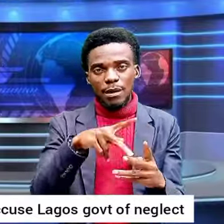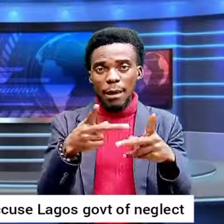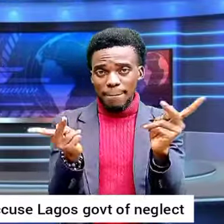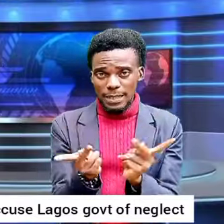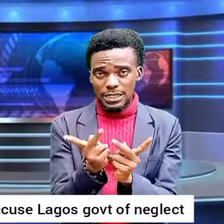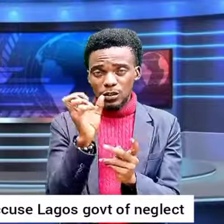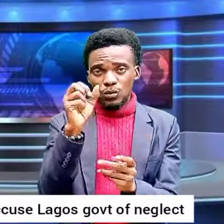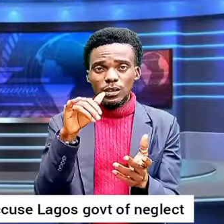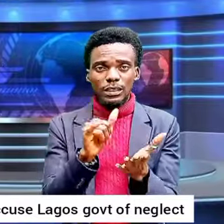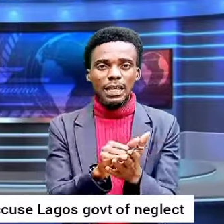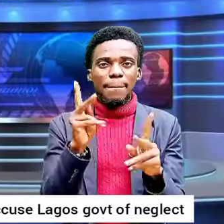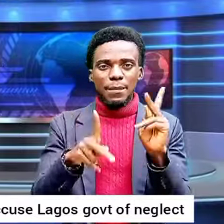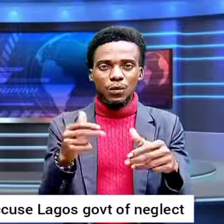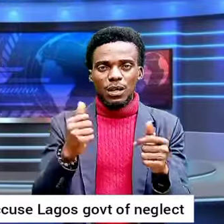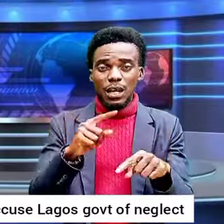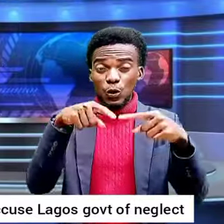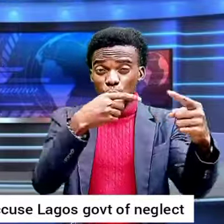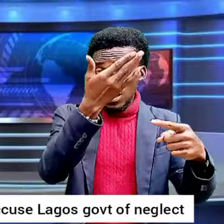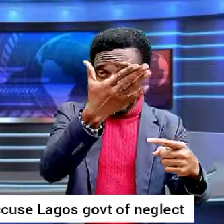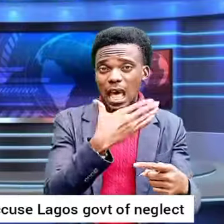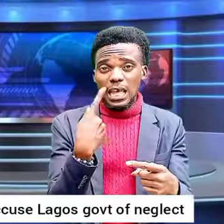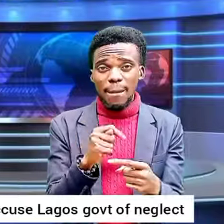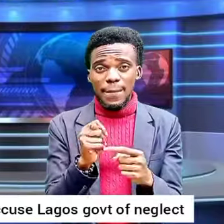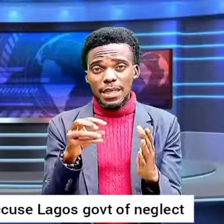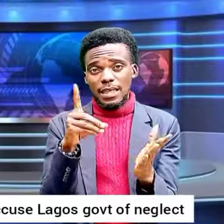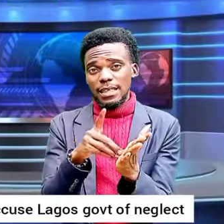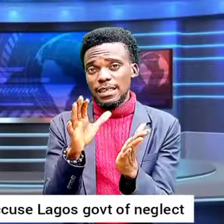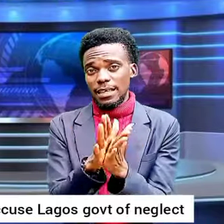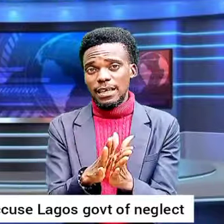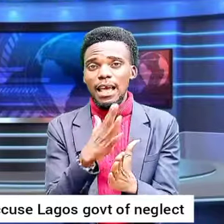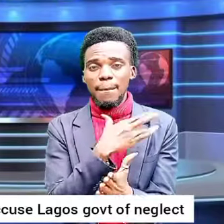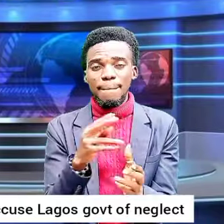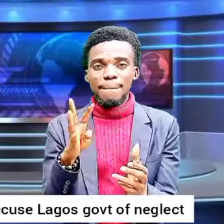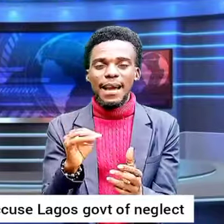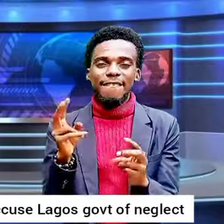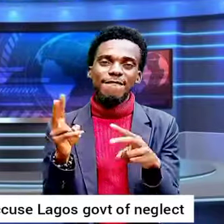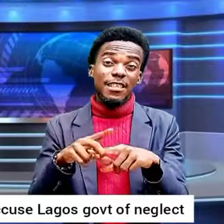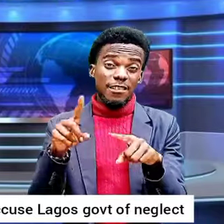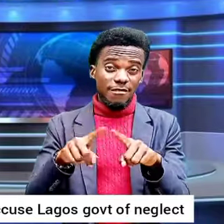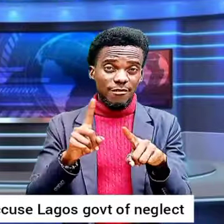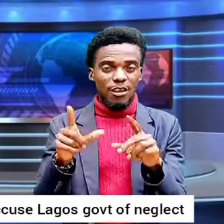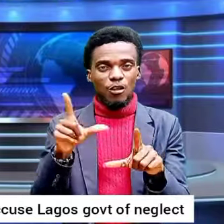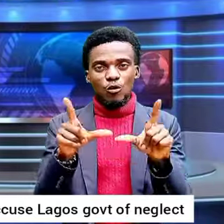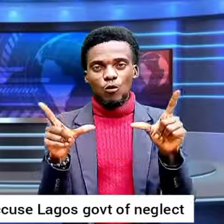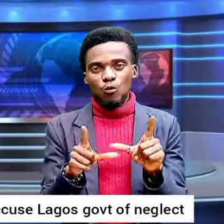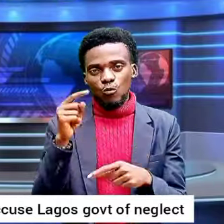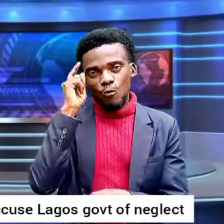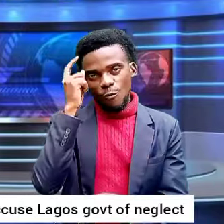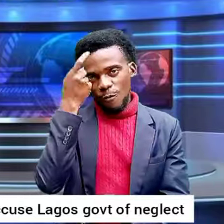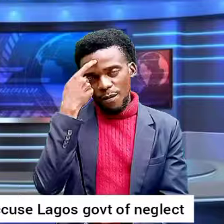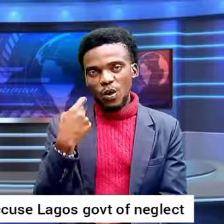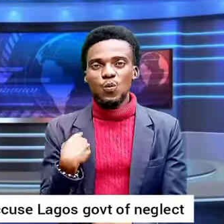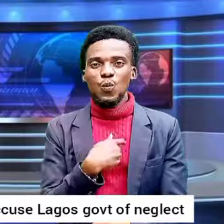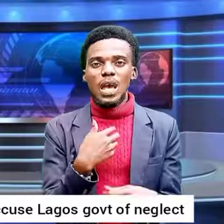people can go there and they can be documented by their various local governments.